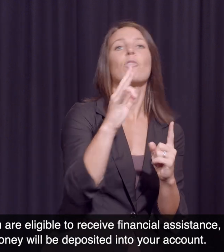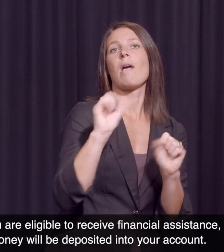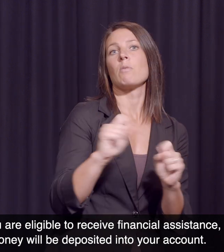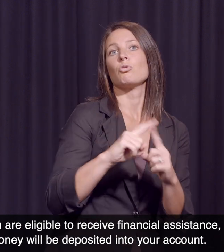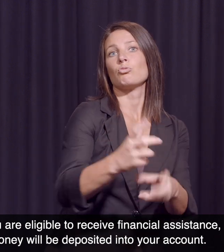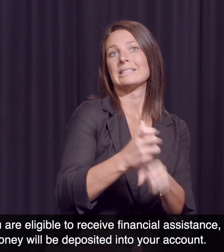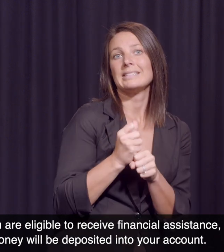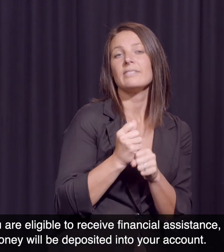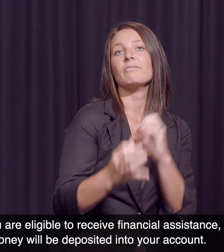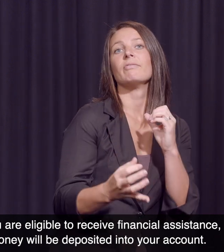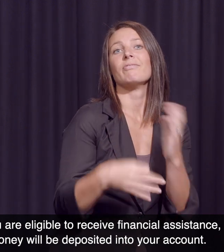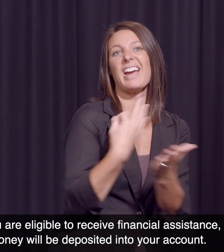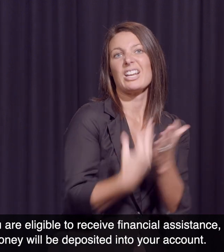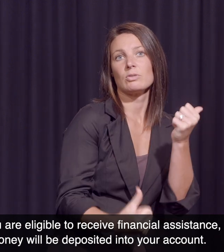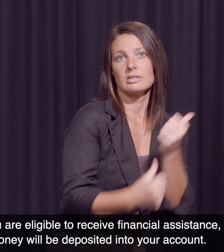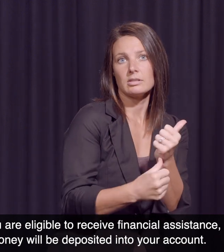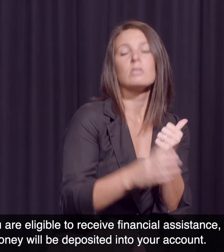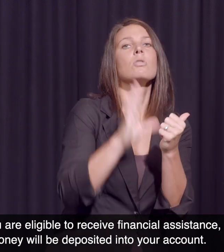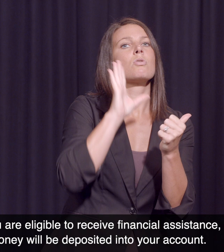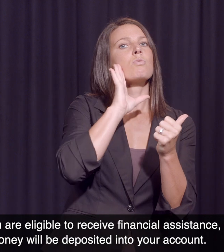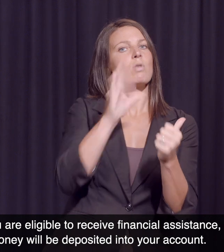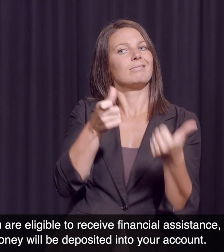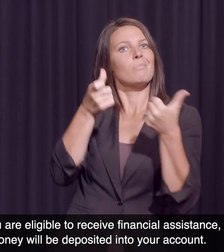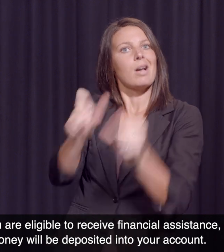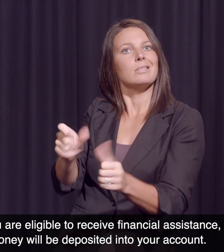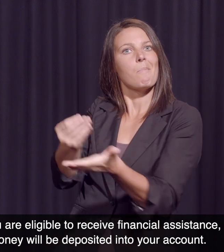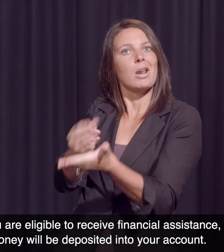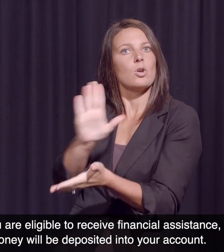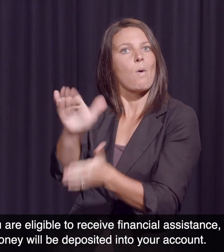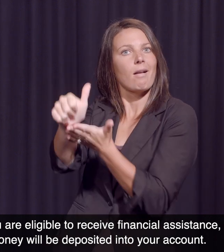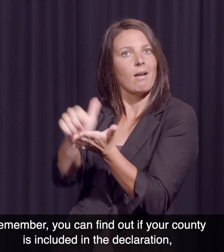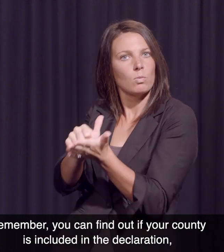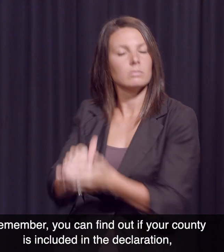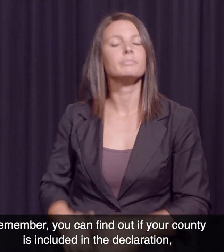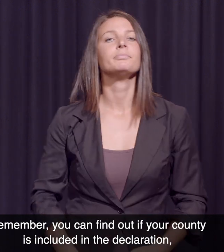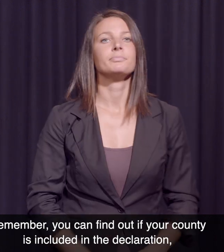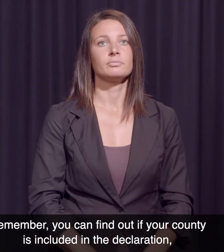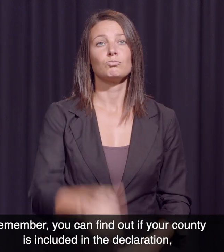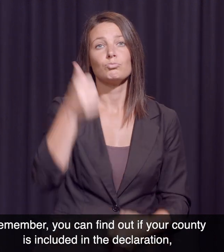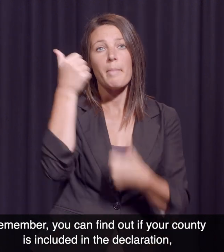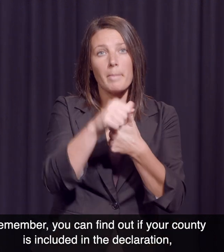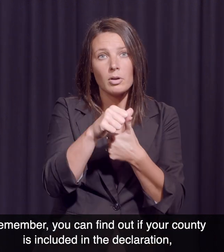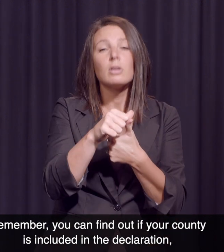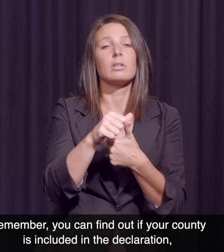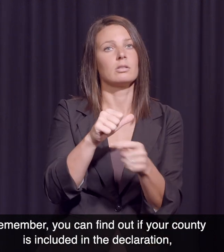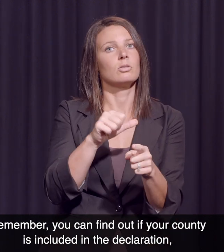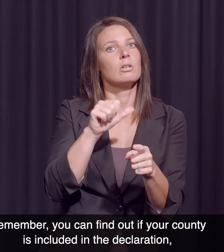financial assistance, money will be deposited into your account. Remember, you can find out if your